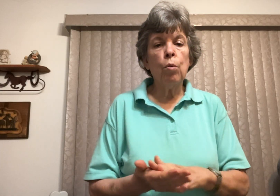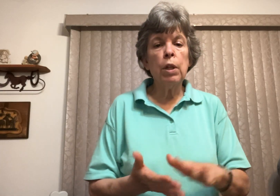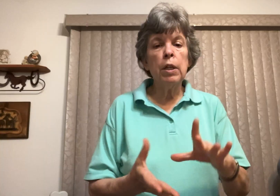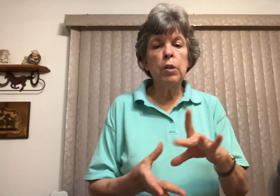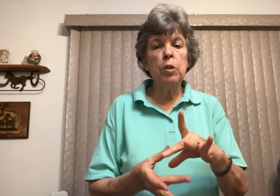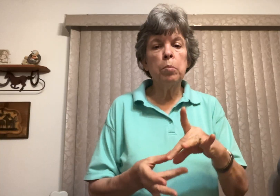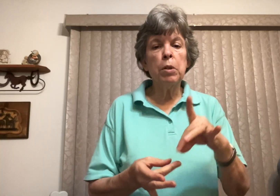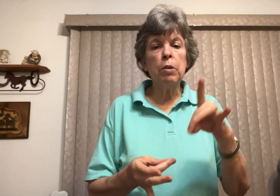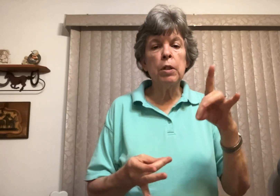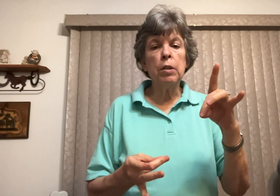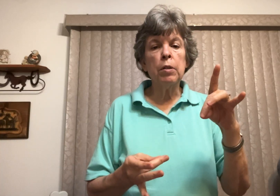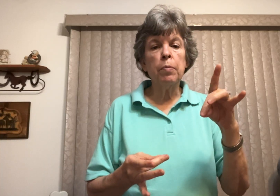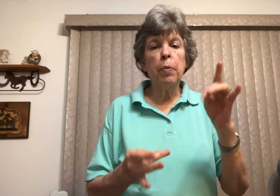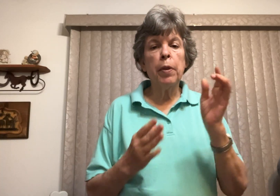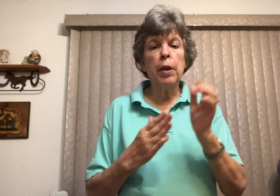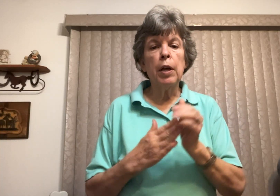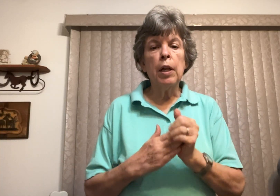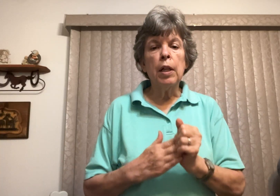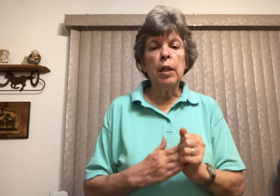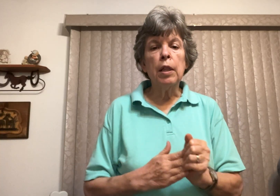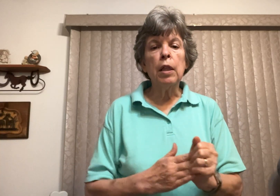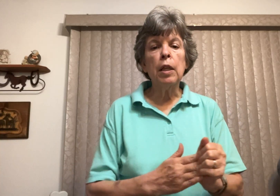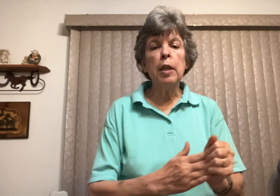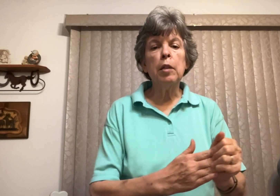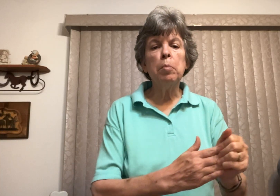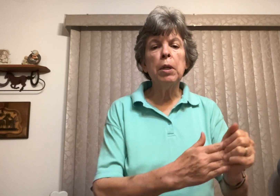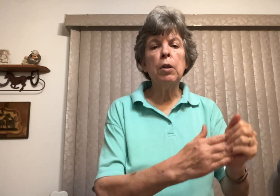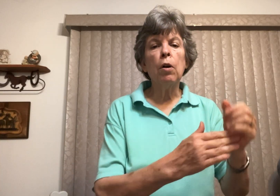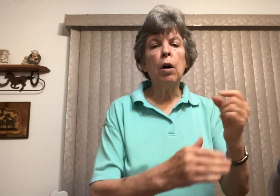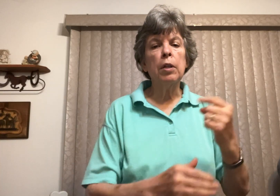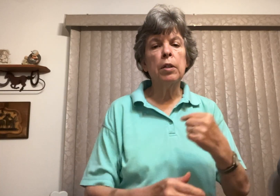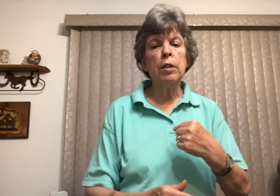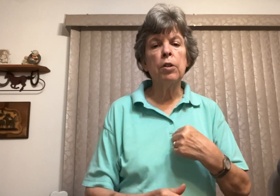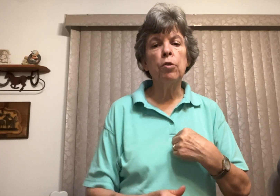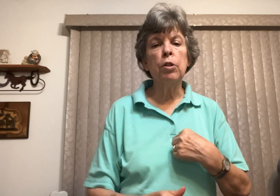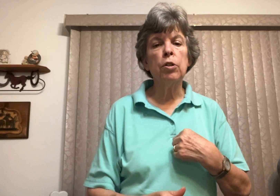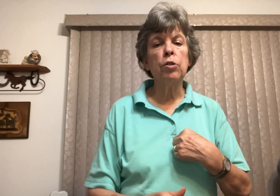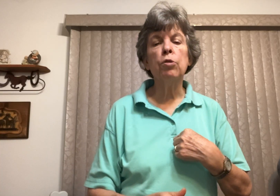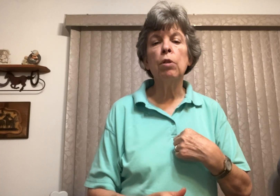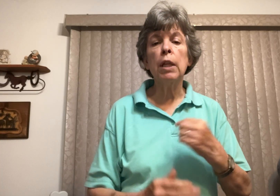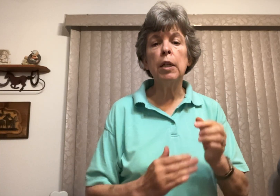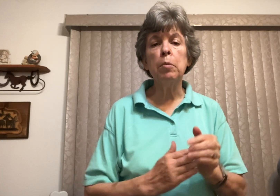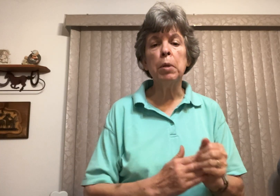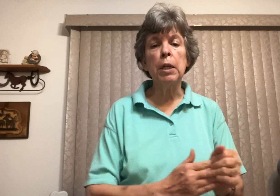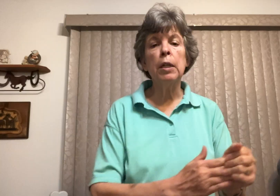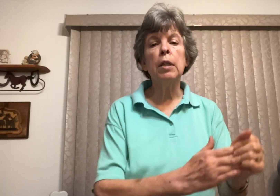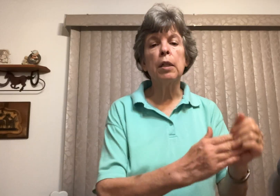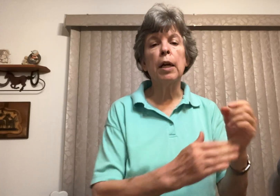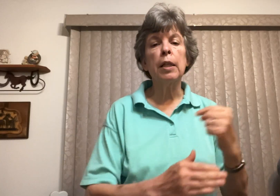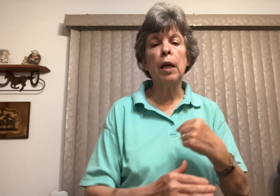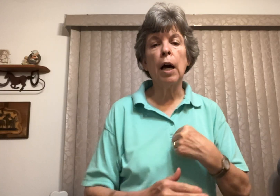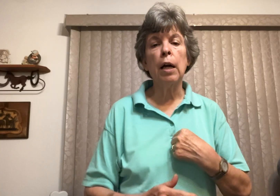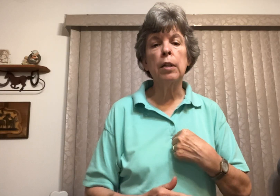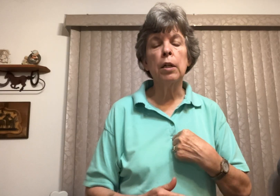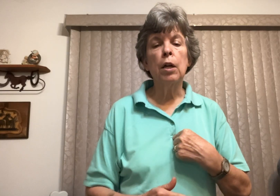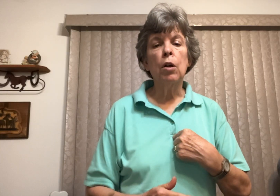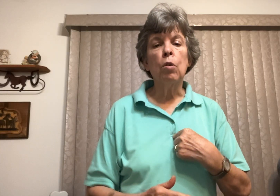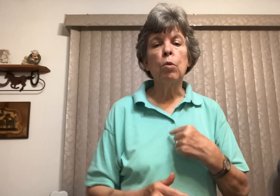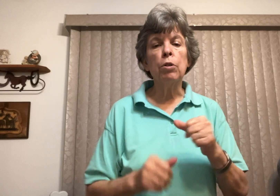Holy Spirit, lead me on. Now you could just do lead me like that, or you could